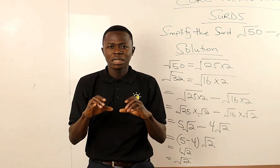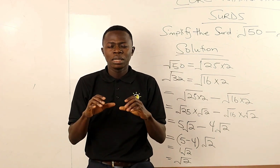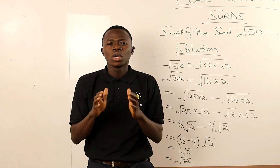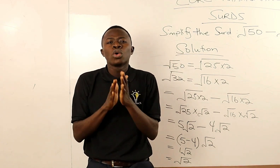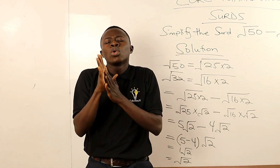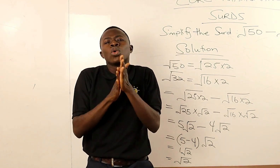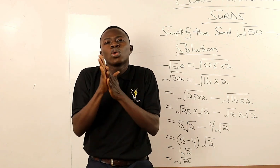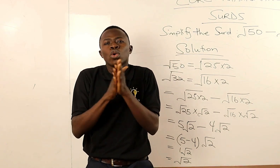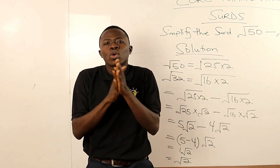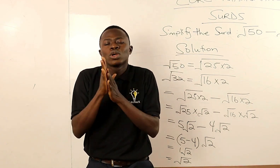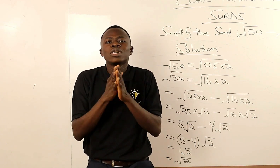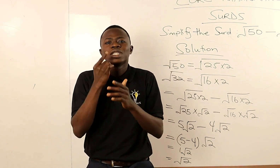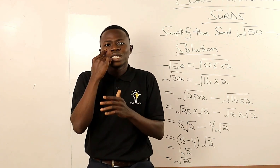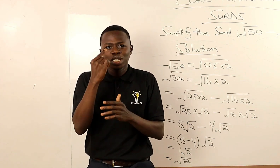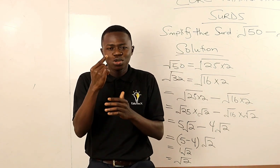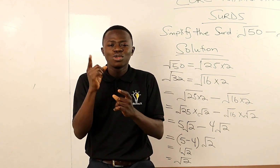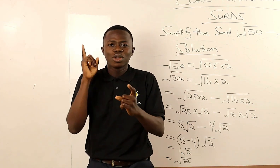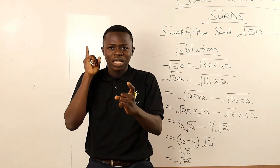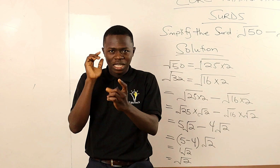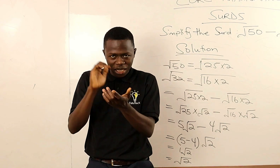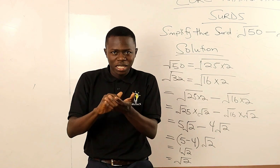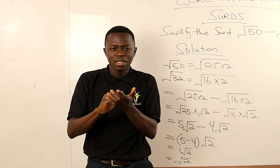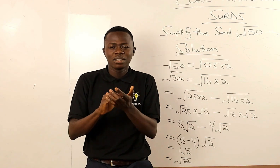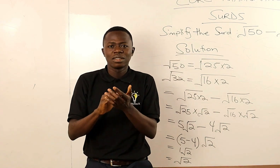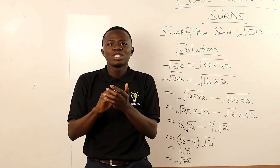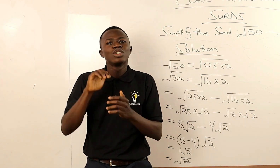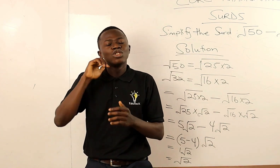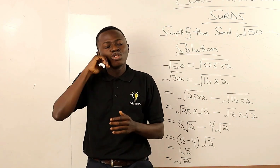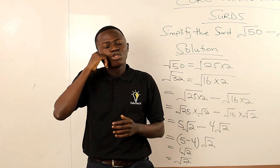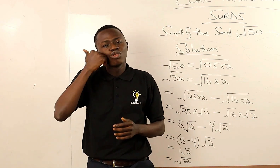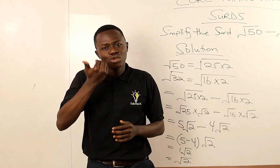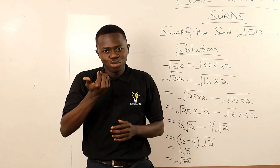and I wish to meet you soon in the next class. Bye.